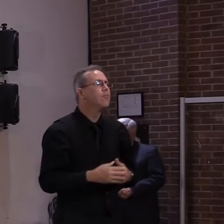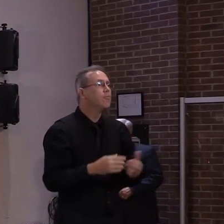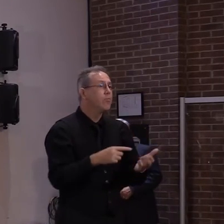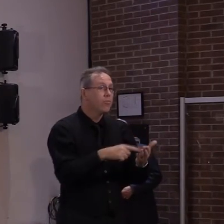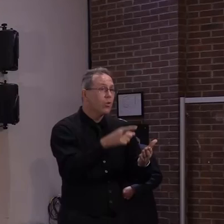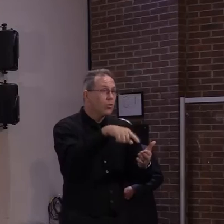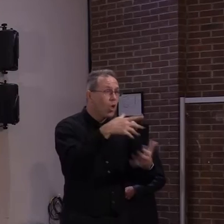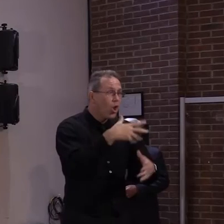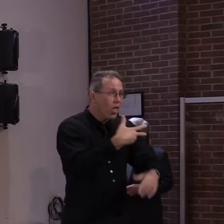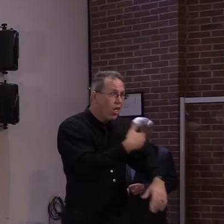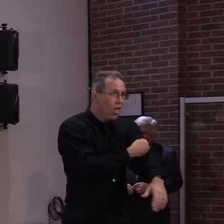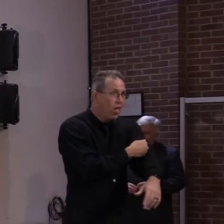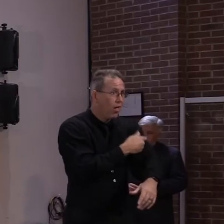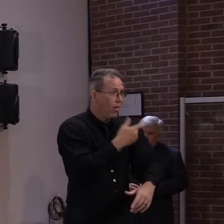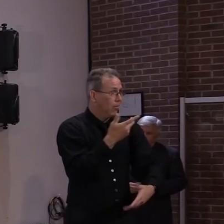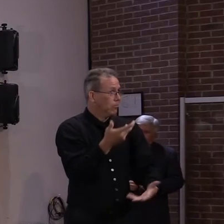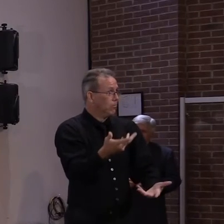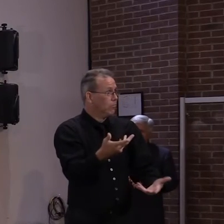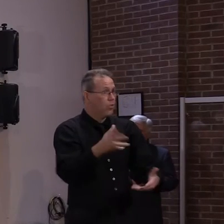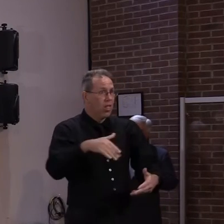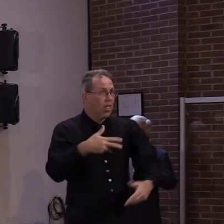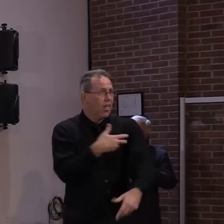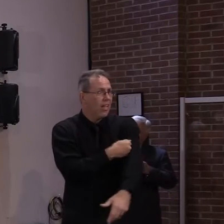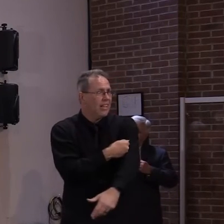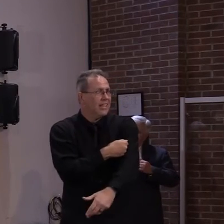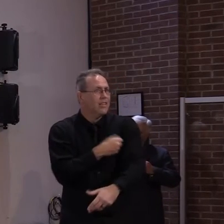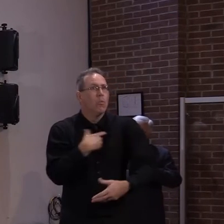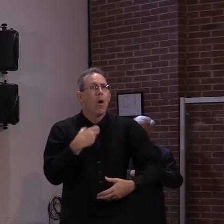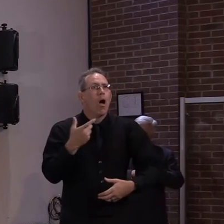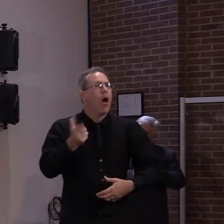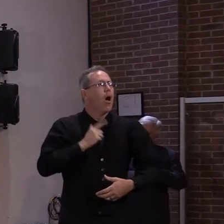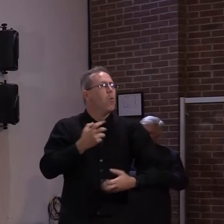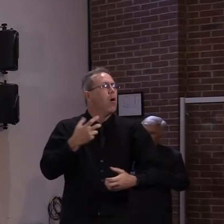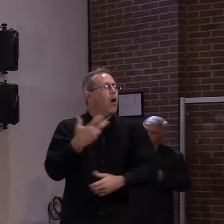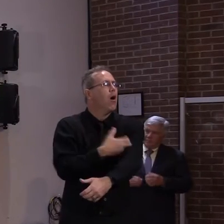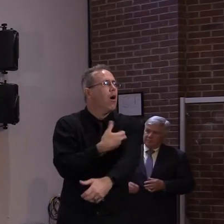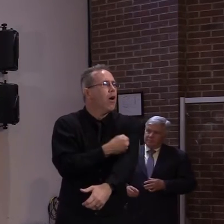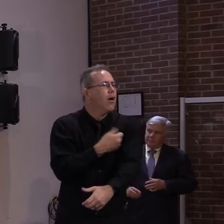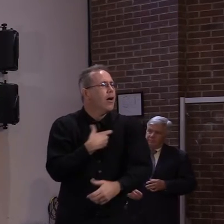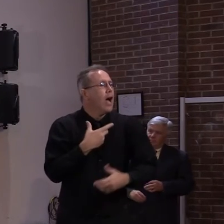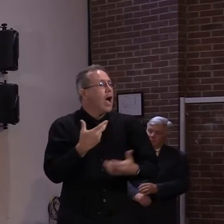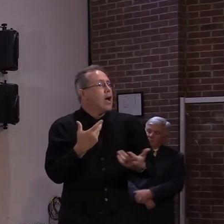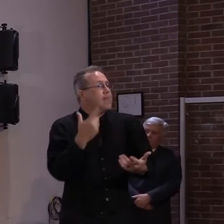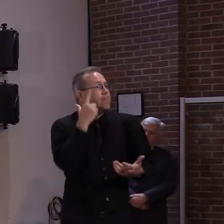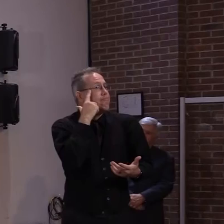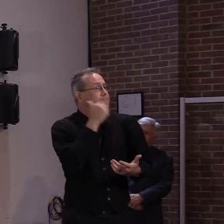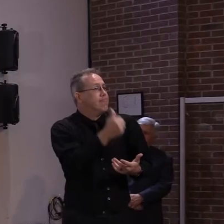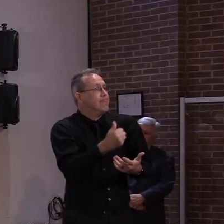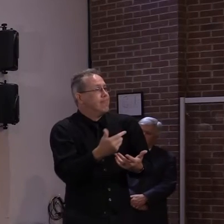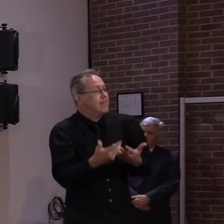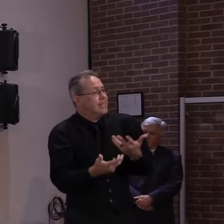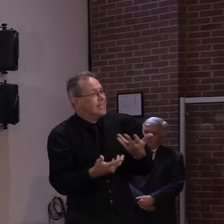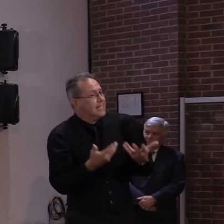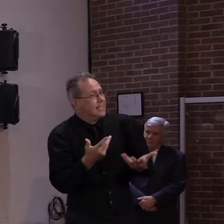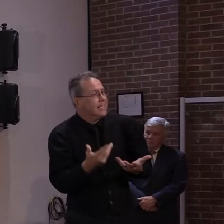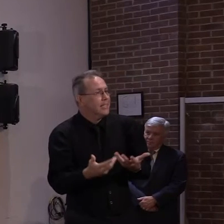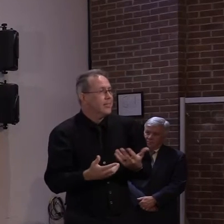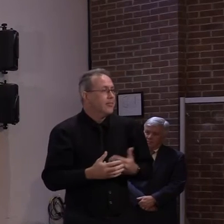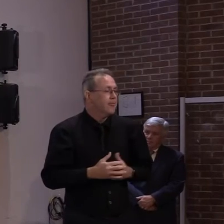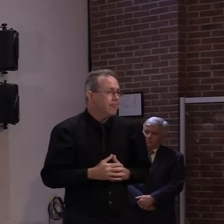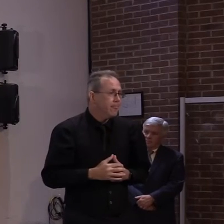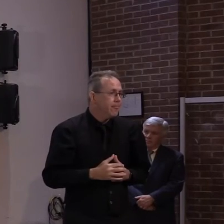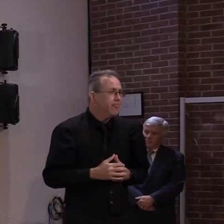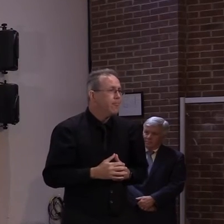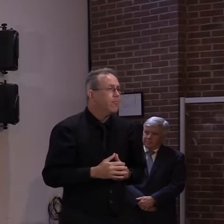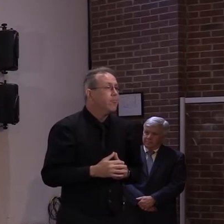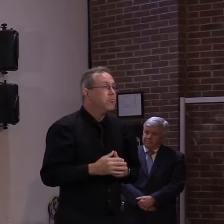the unvaccinated feel that is the way they'd like to approach the pandemic, I would say